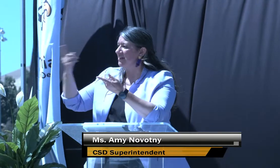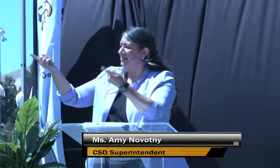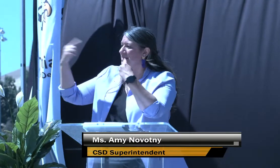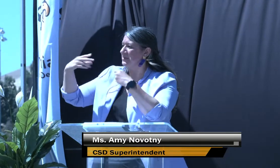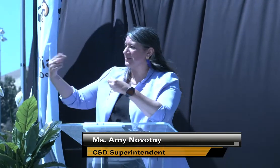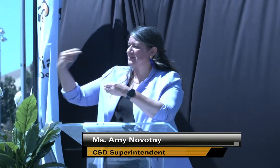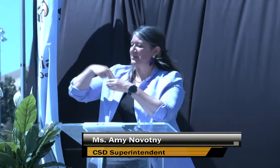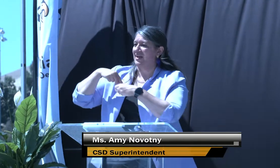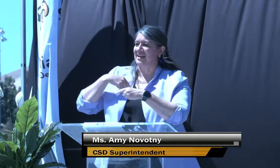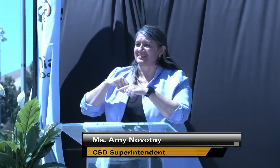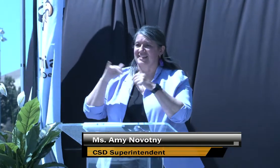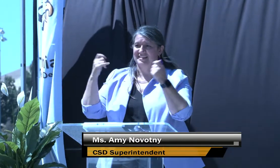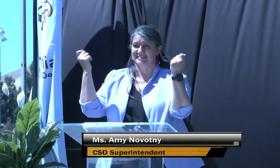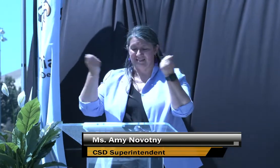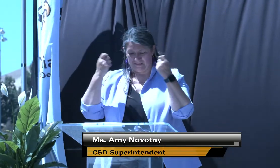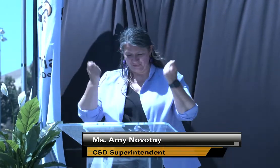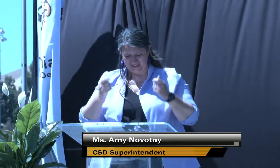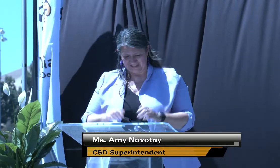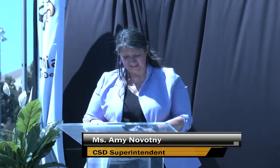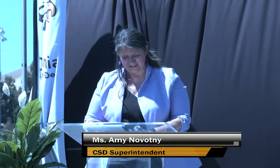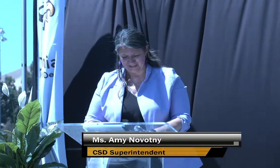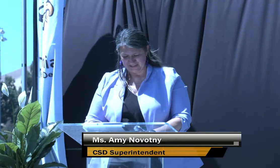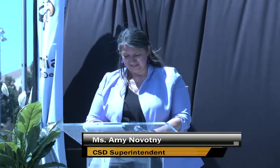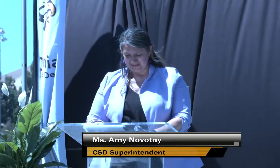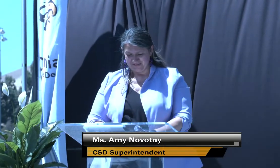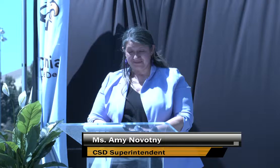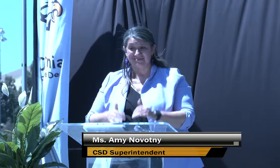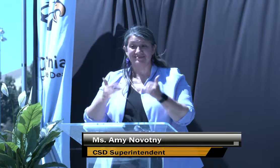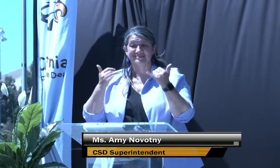And thank you all for coming and participating in this celebration.